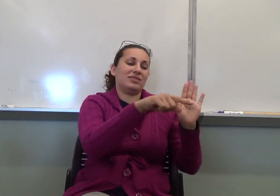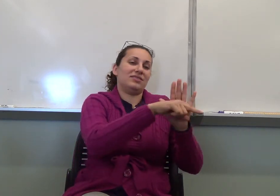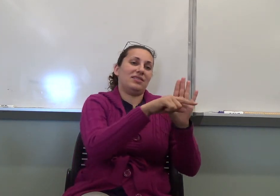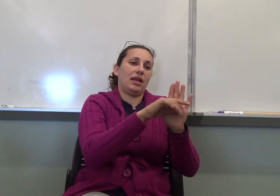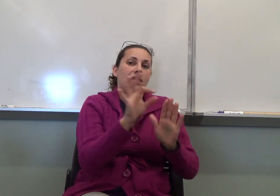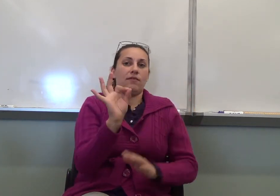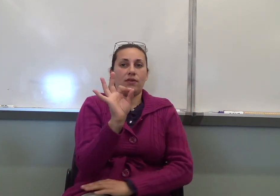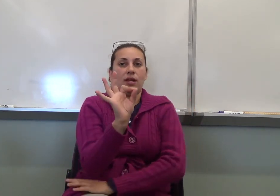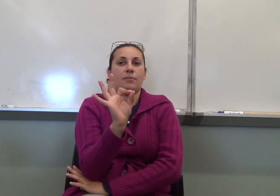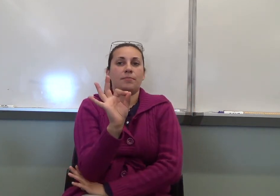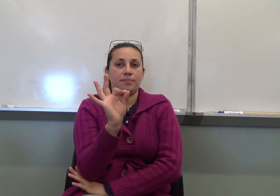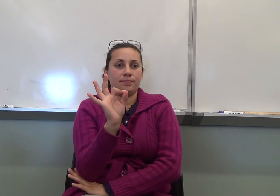a minus 9.